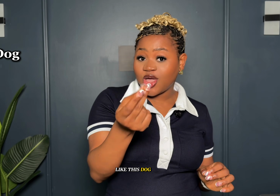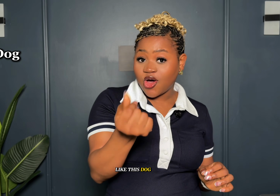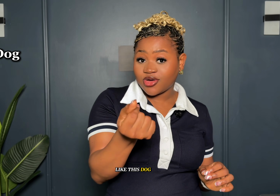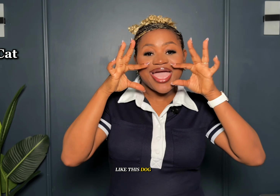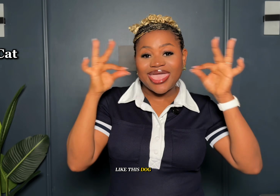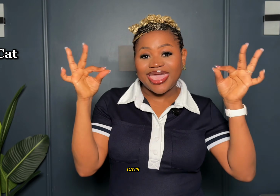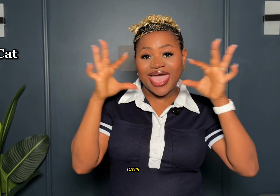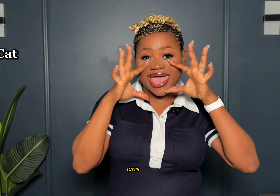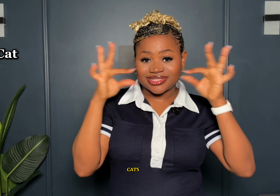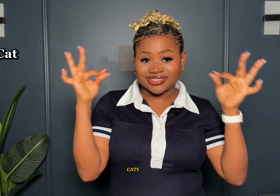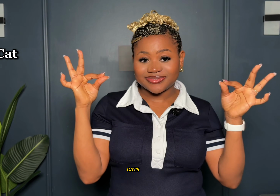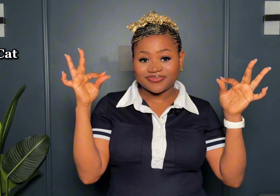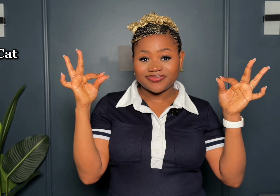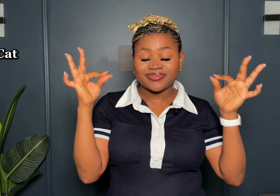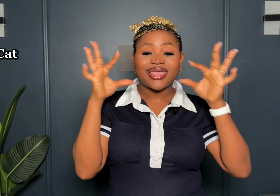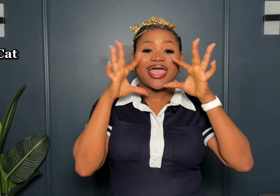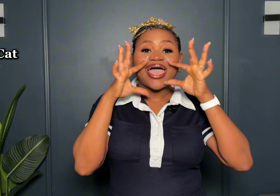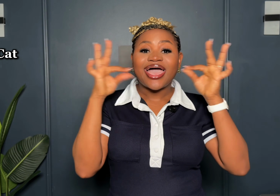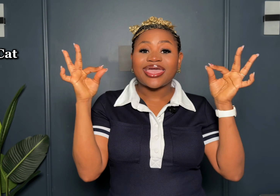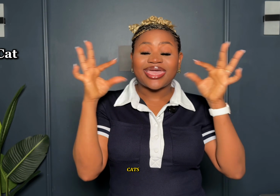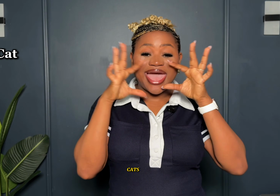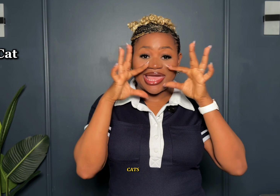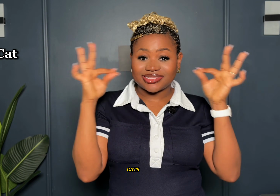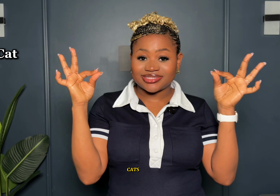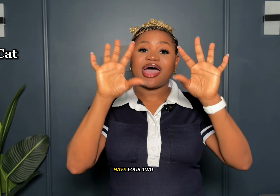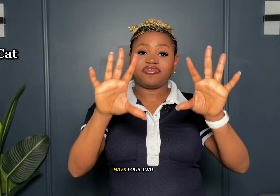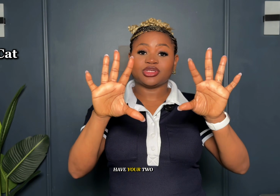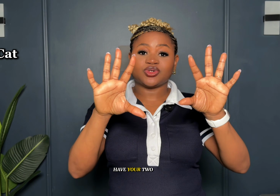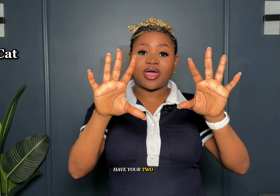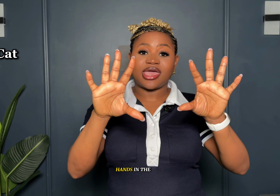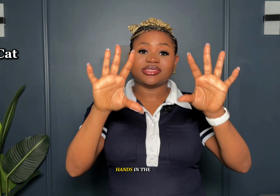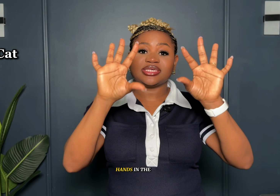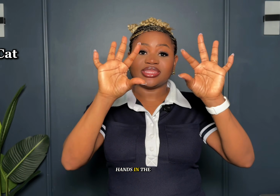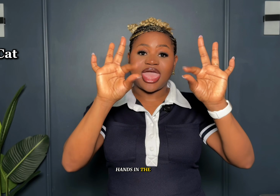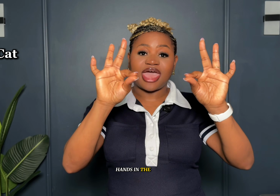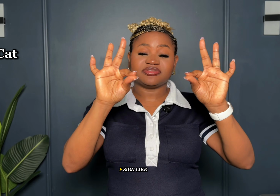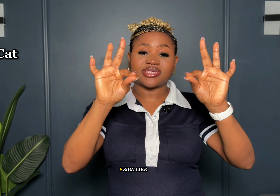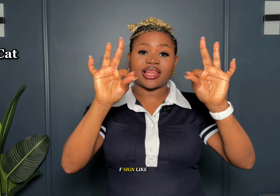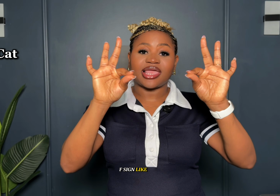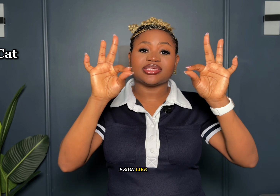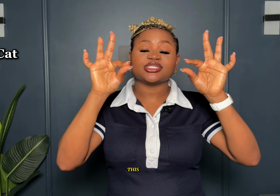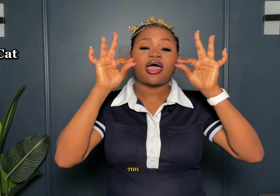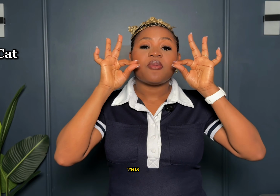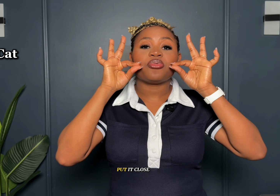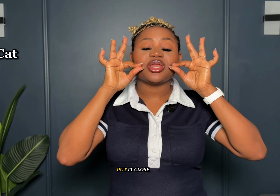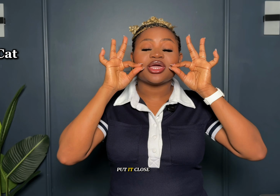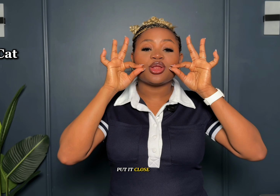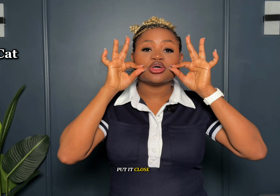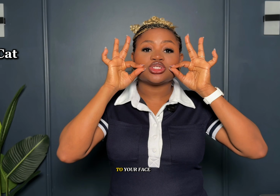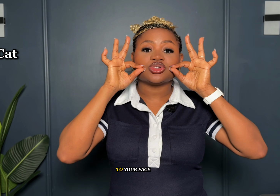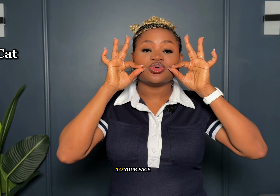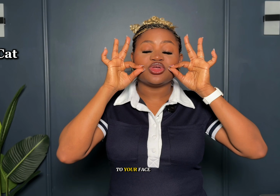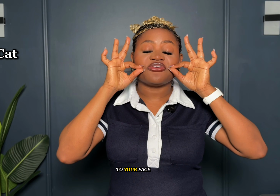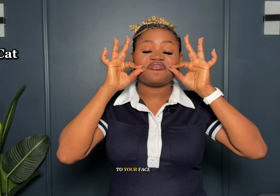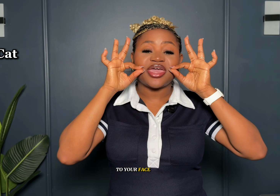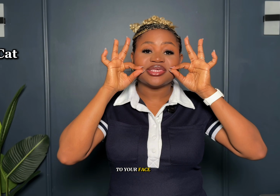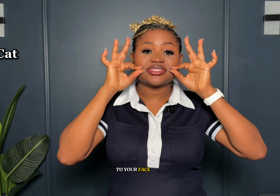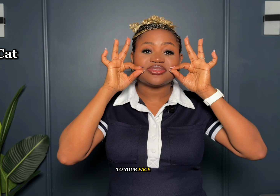Dog. Cats. Cats. Have your two hands in the F sign like this. Put it close to your face,